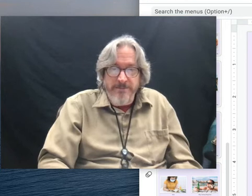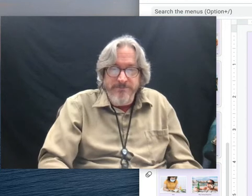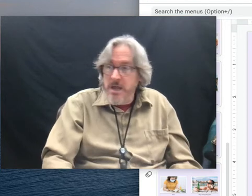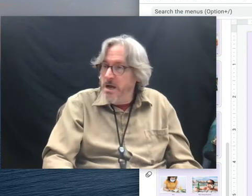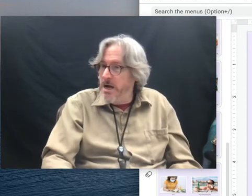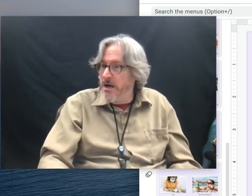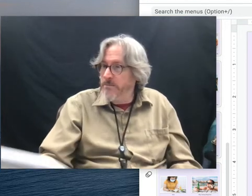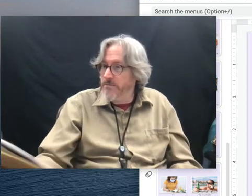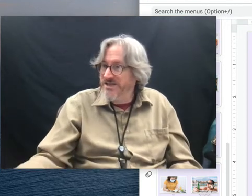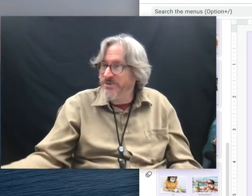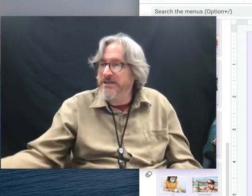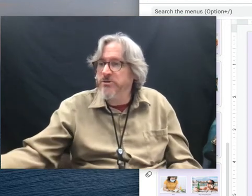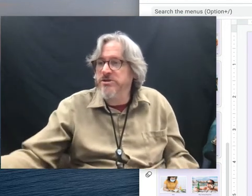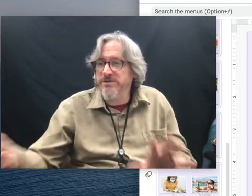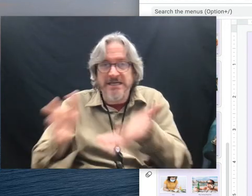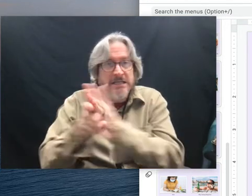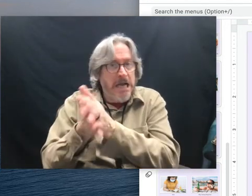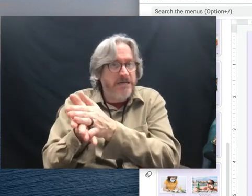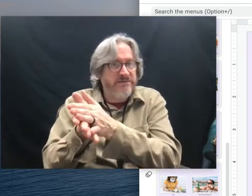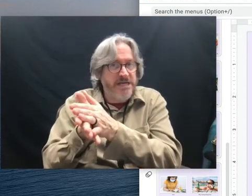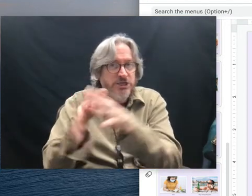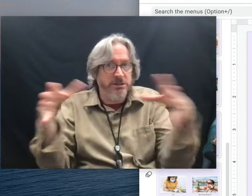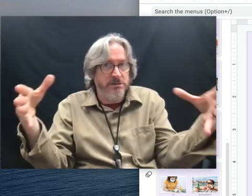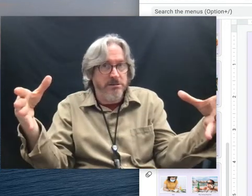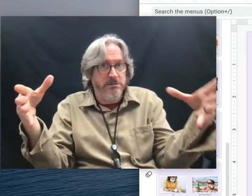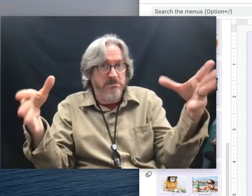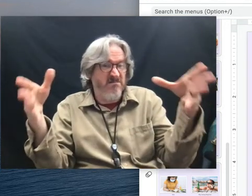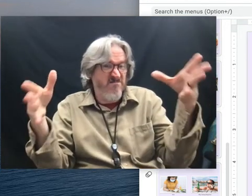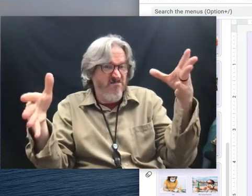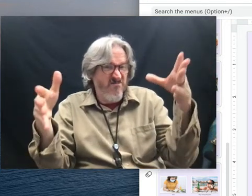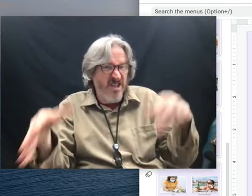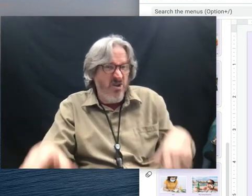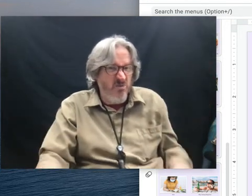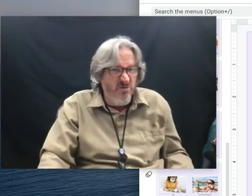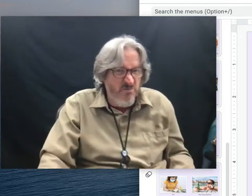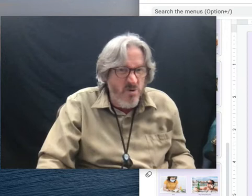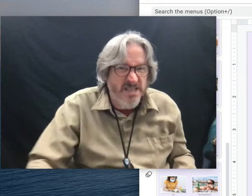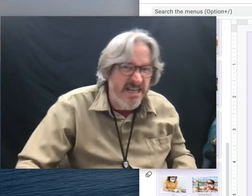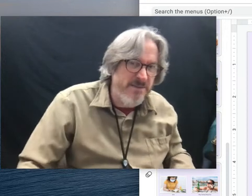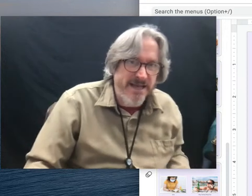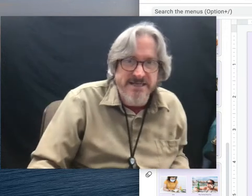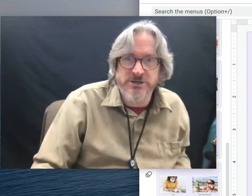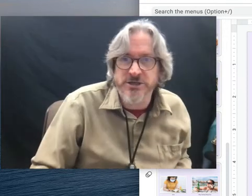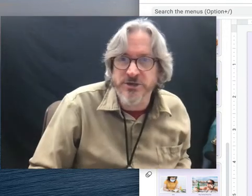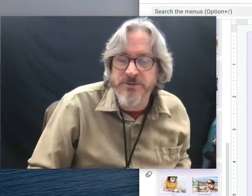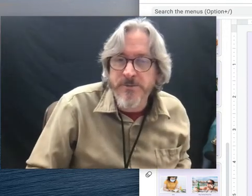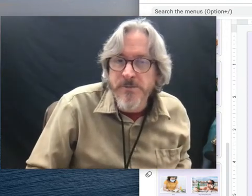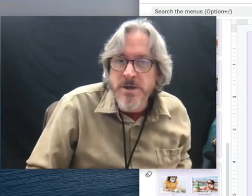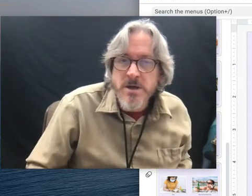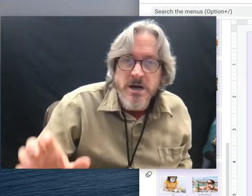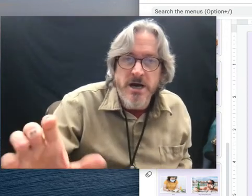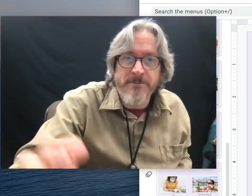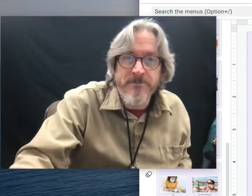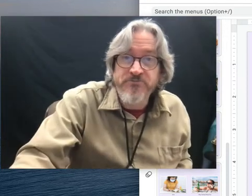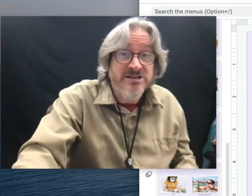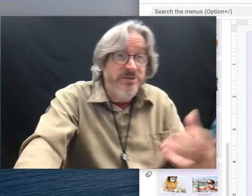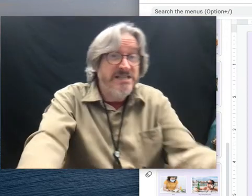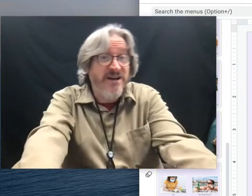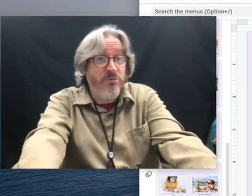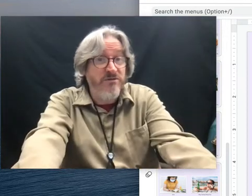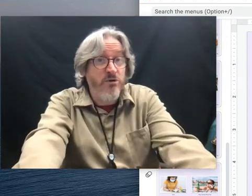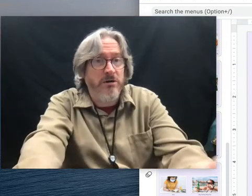All right. So I think those are the ones in the conversation that you most need to pay attention to.